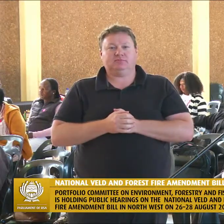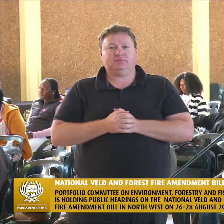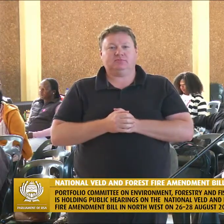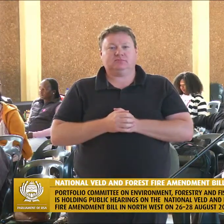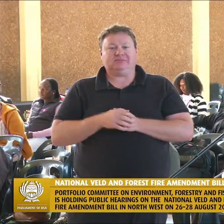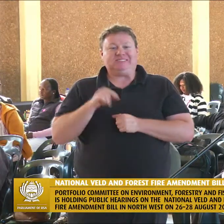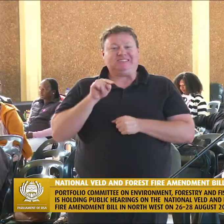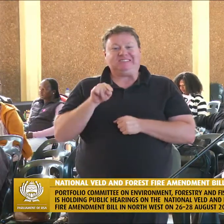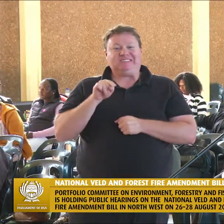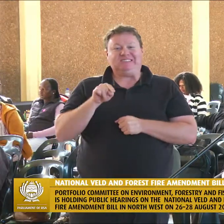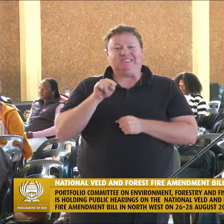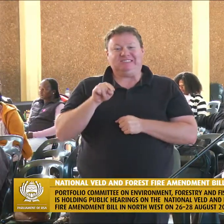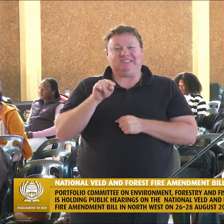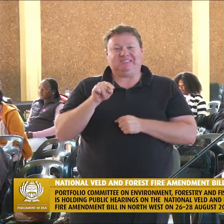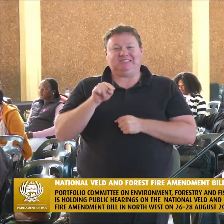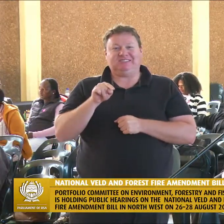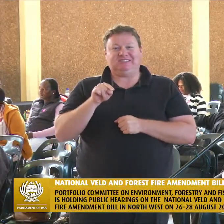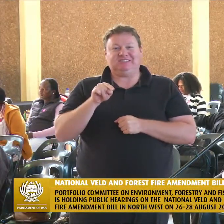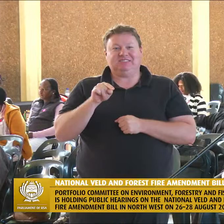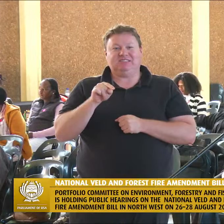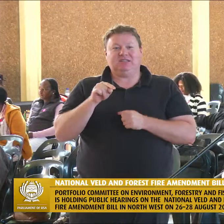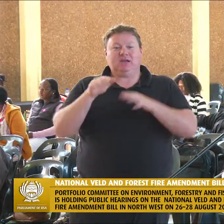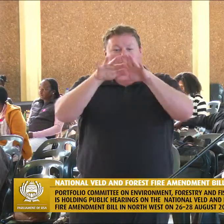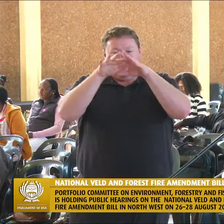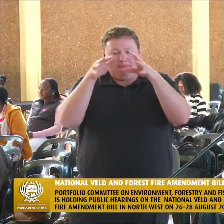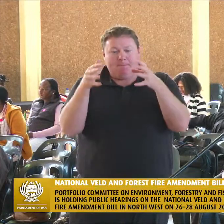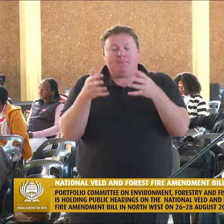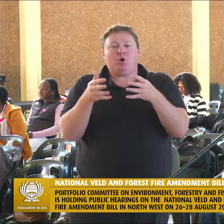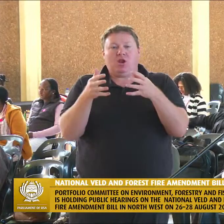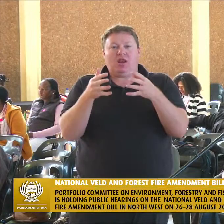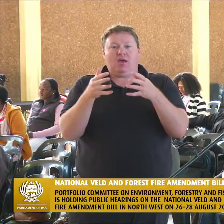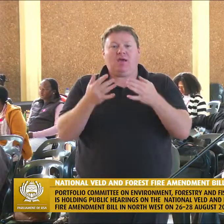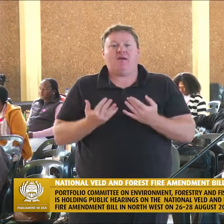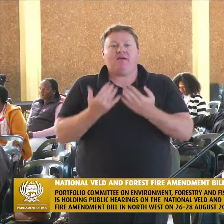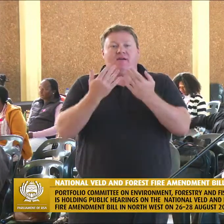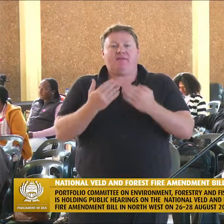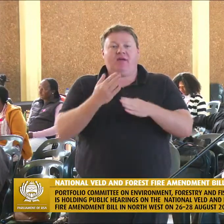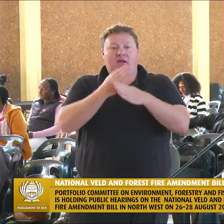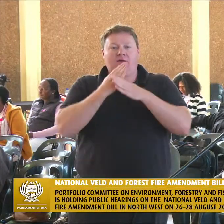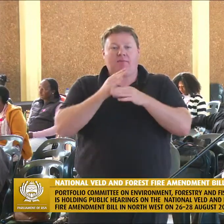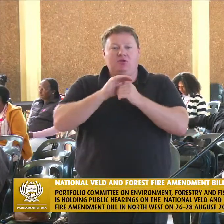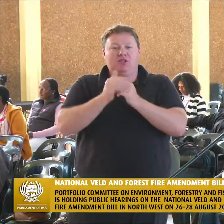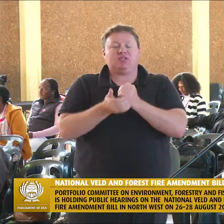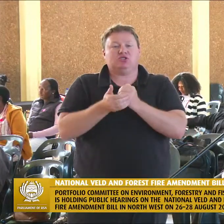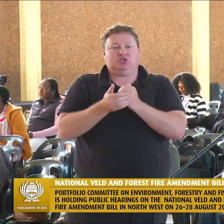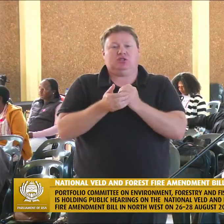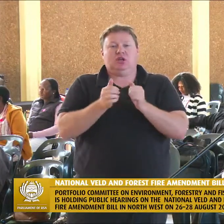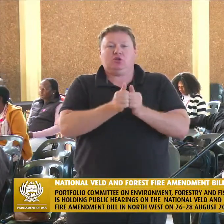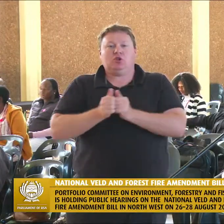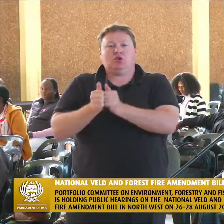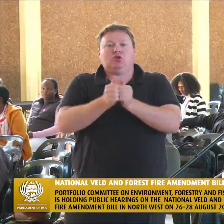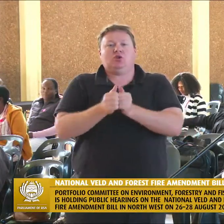is the only umbrella fire protection association in the country representing all tribal authorities